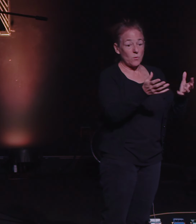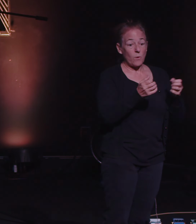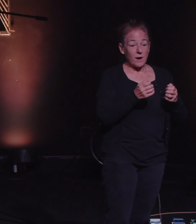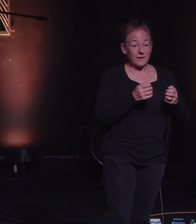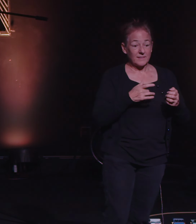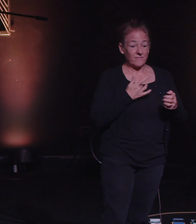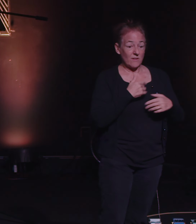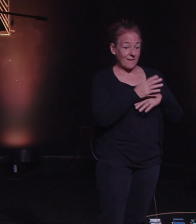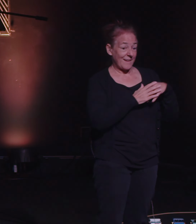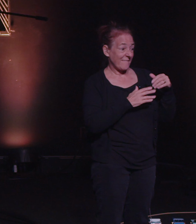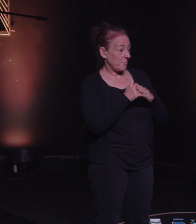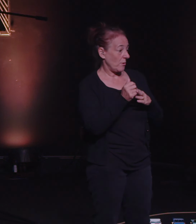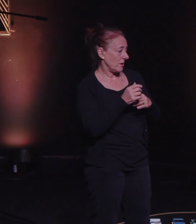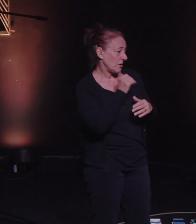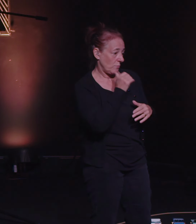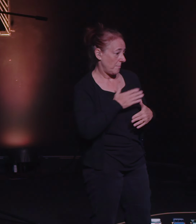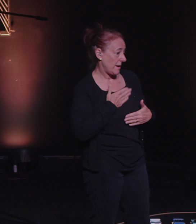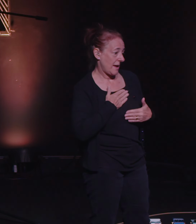next year.